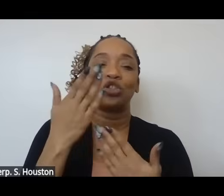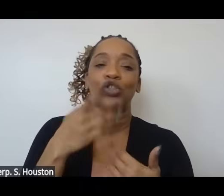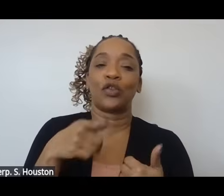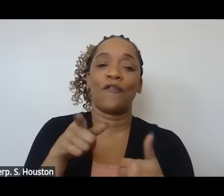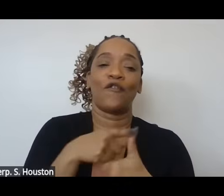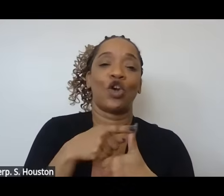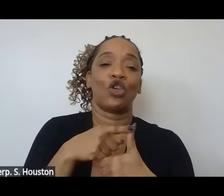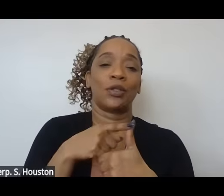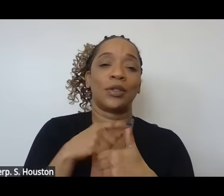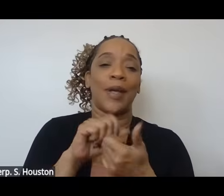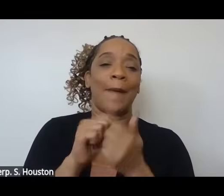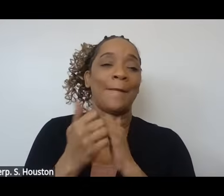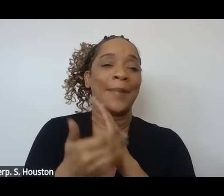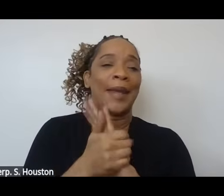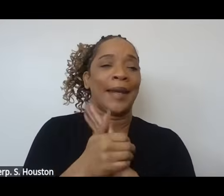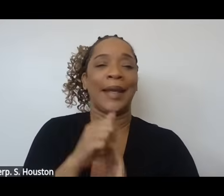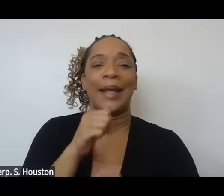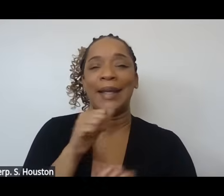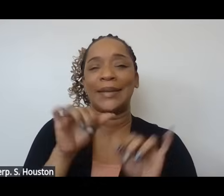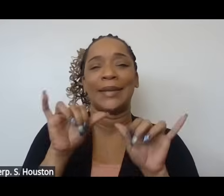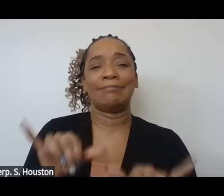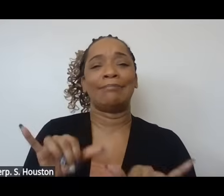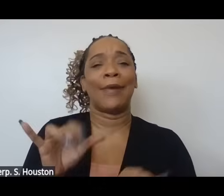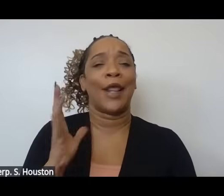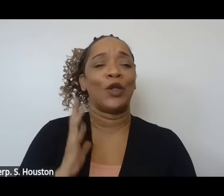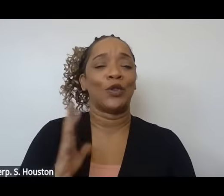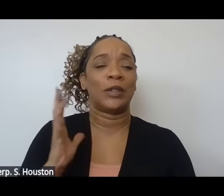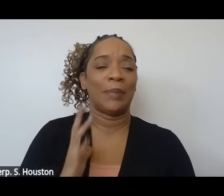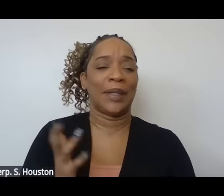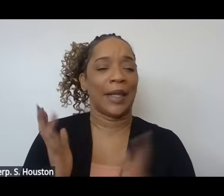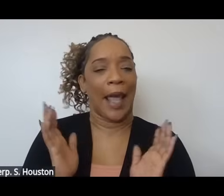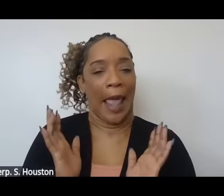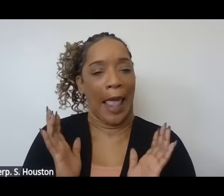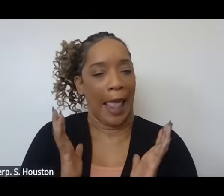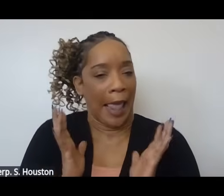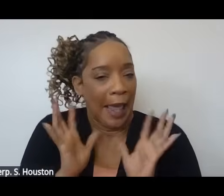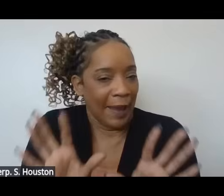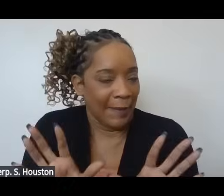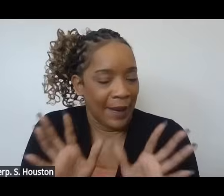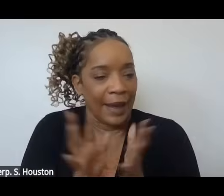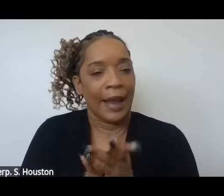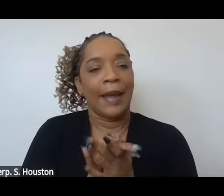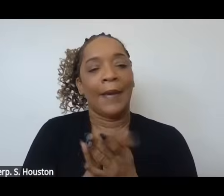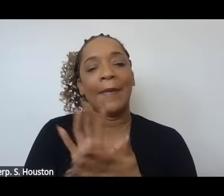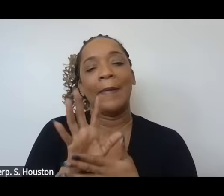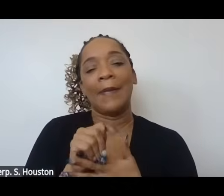be, but there's also some question